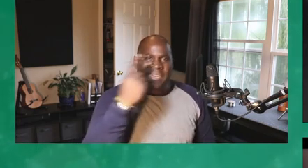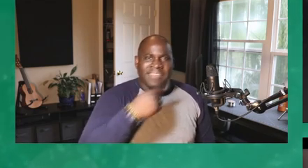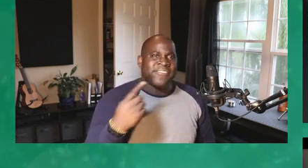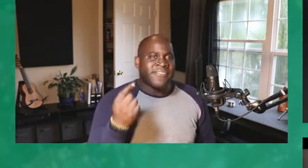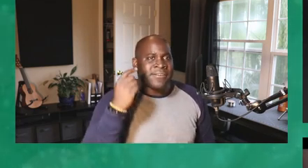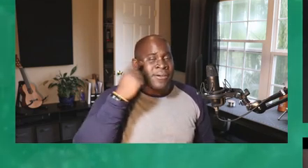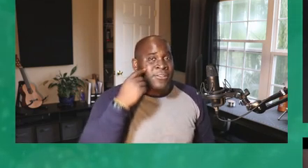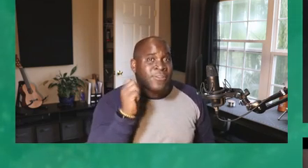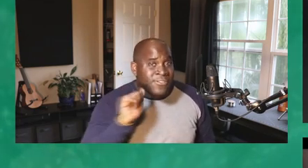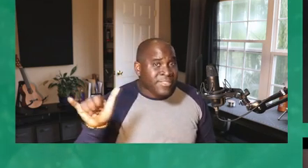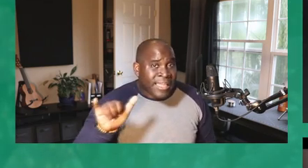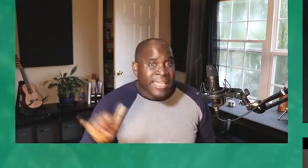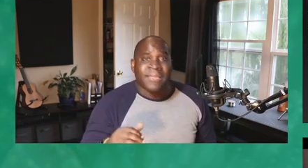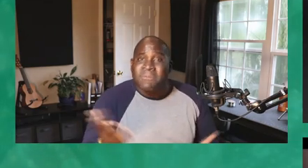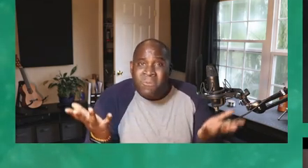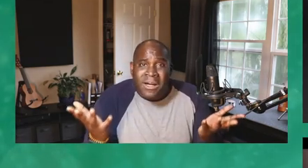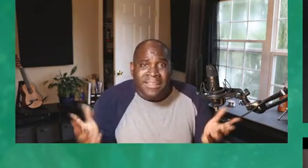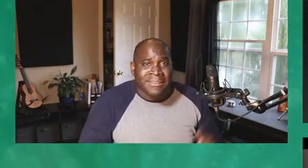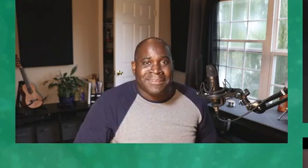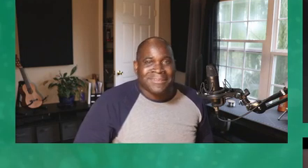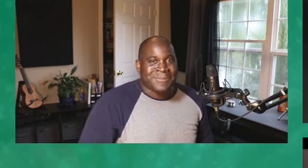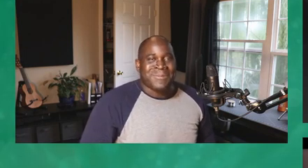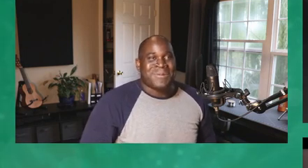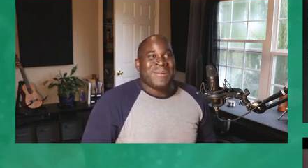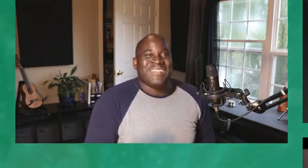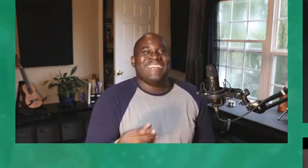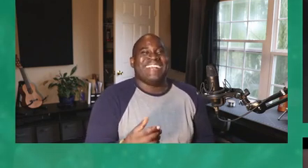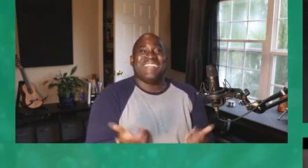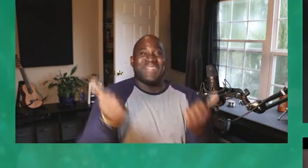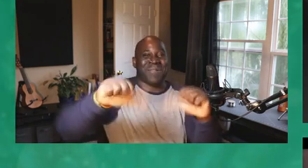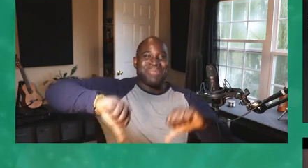My face looks like